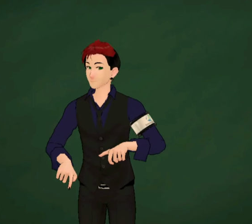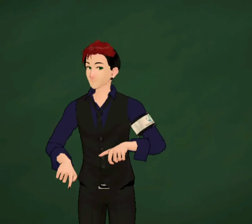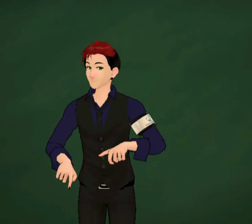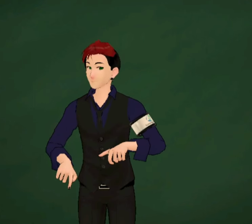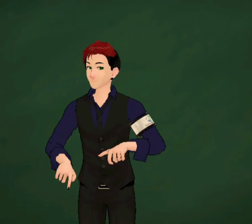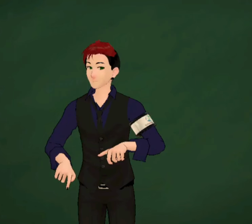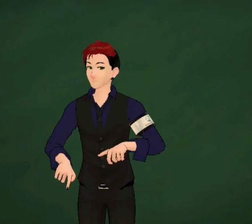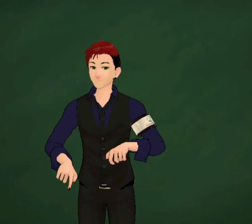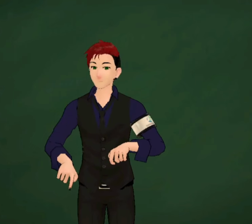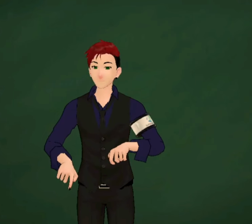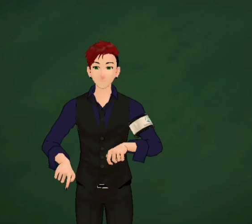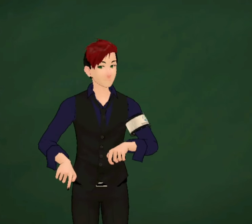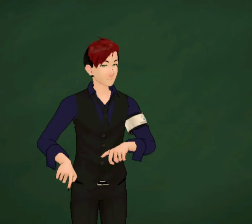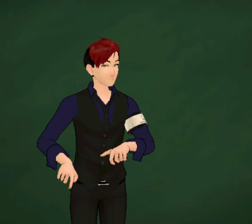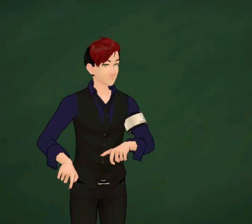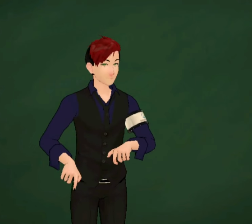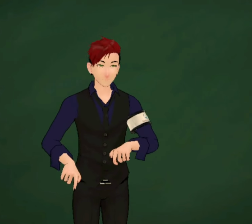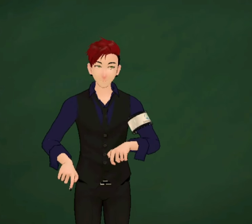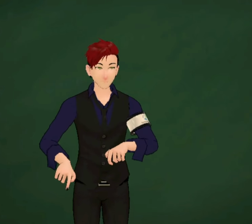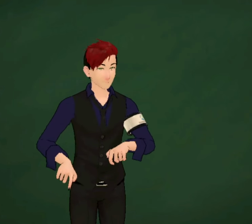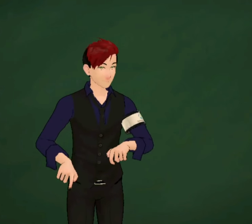I hate my hands.